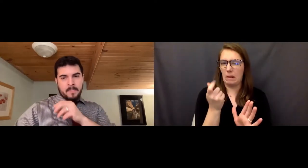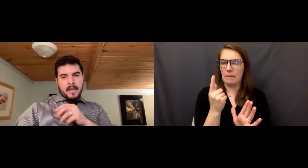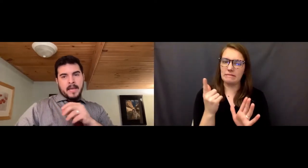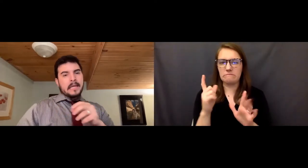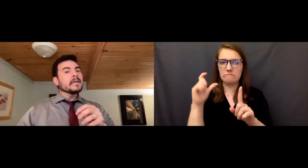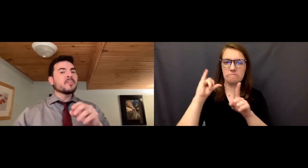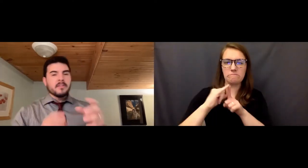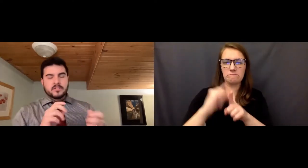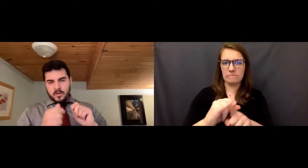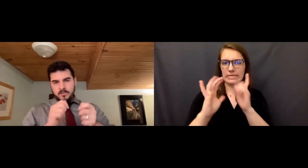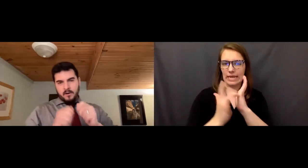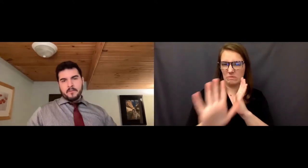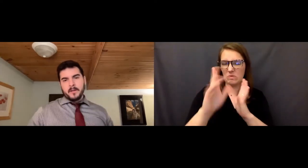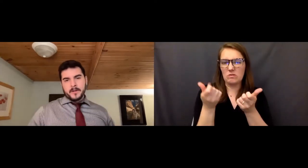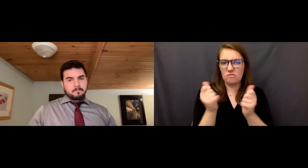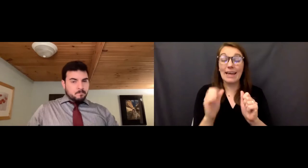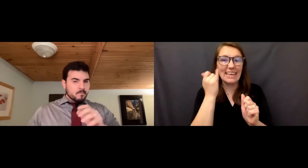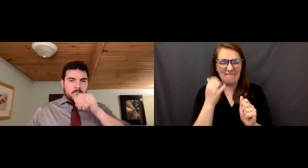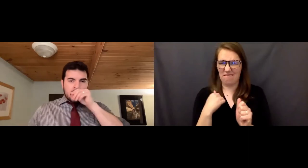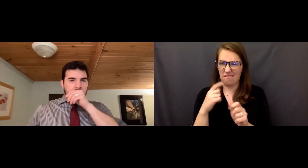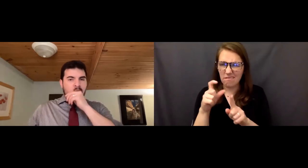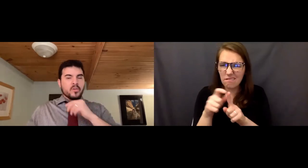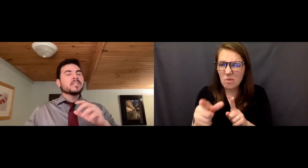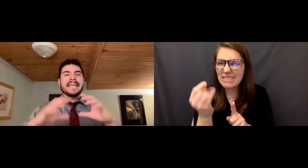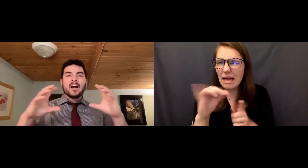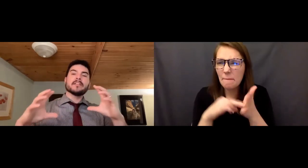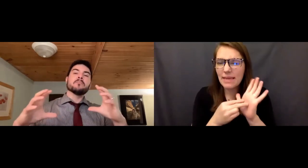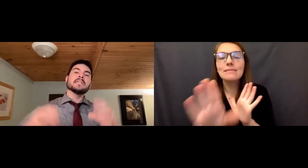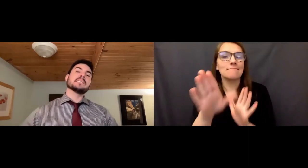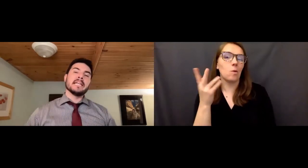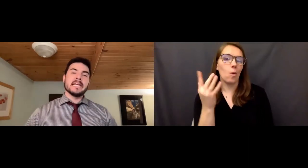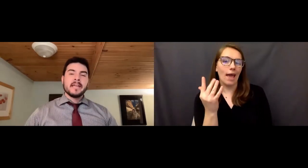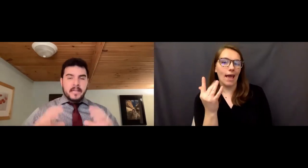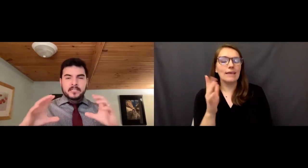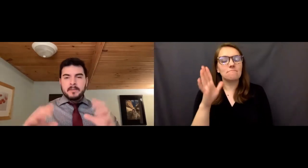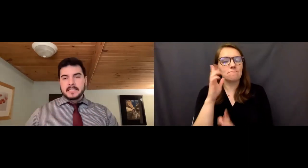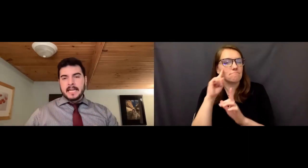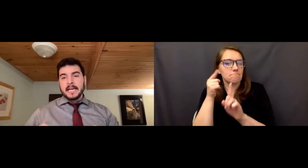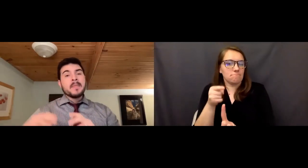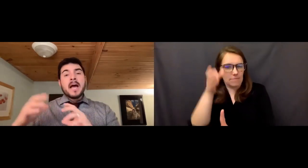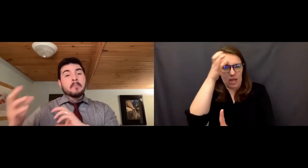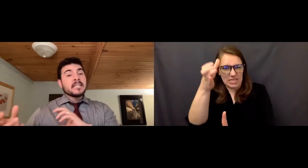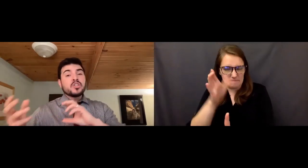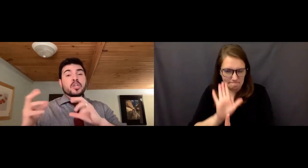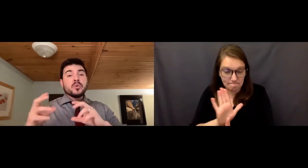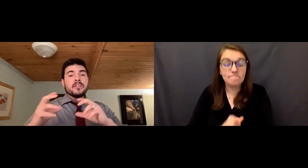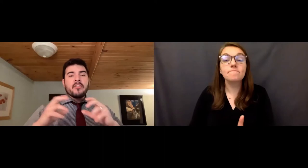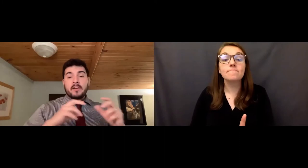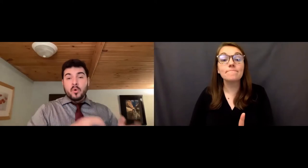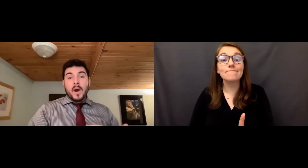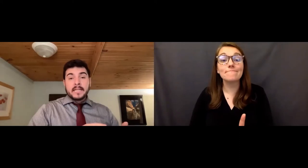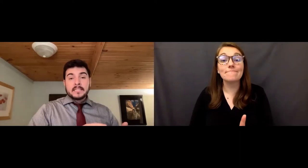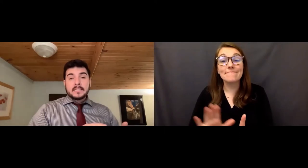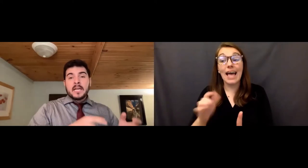brief. And if some of the terms are unfamiliar, you can just hang on to this basic idea. Here's the basic idea. I'm essentially using